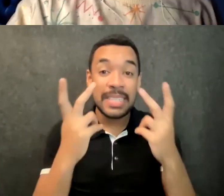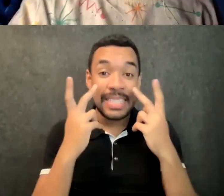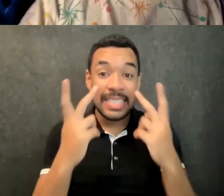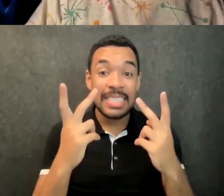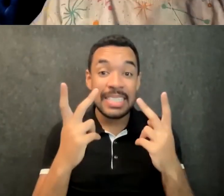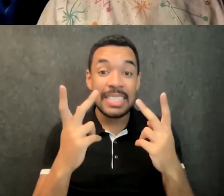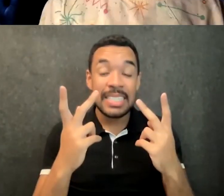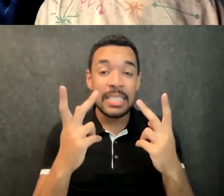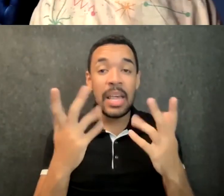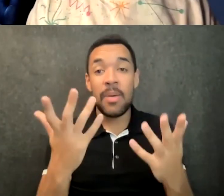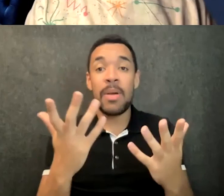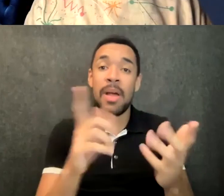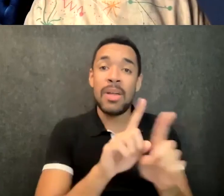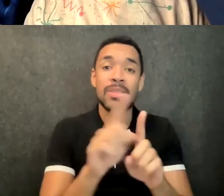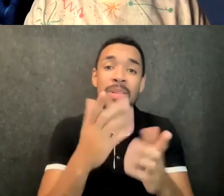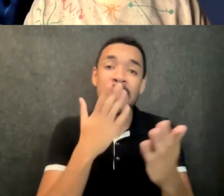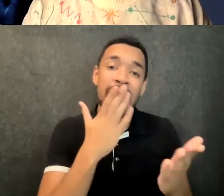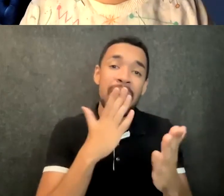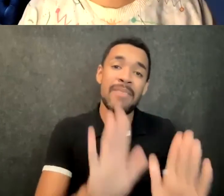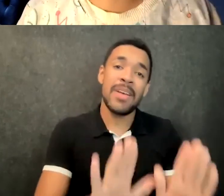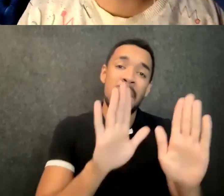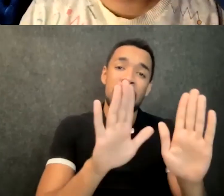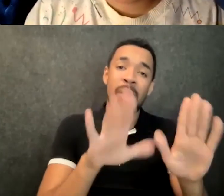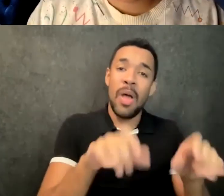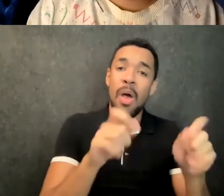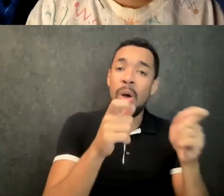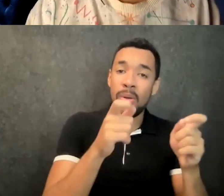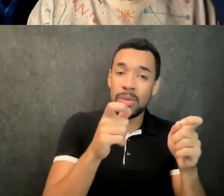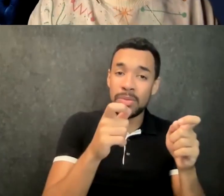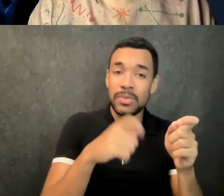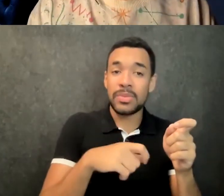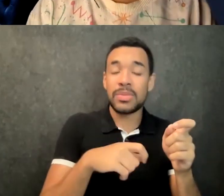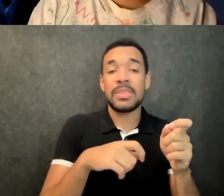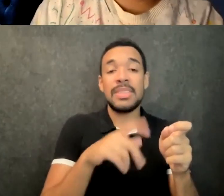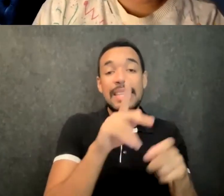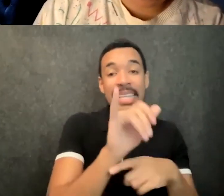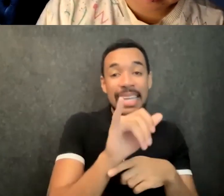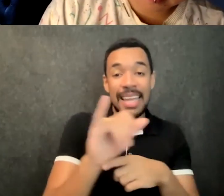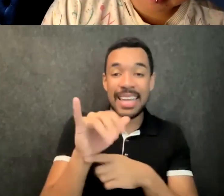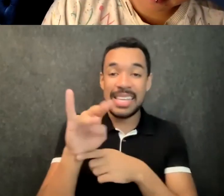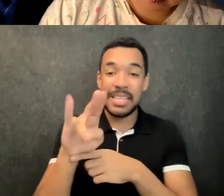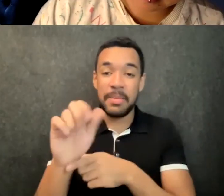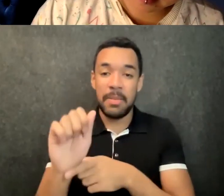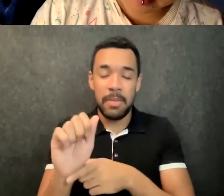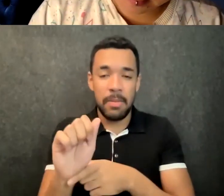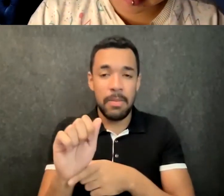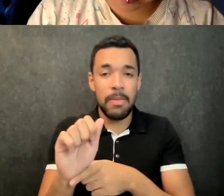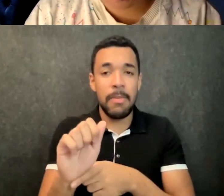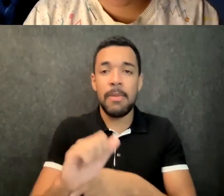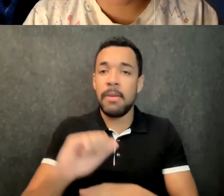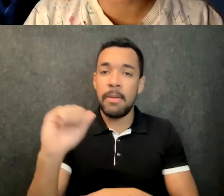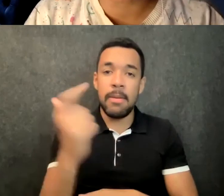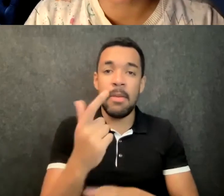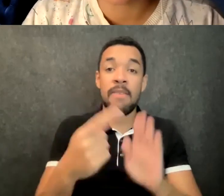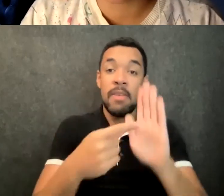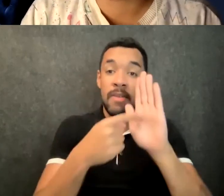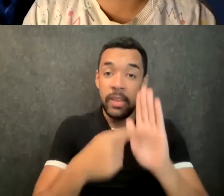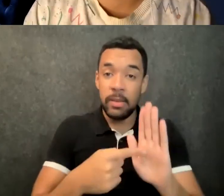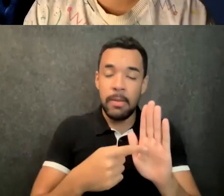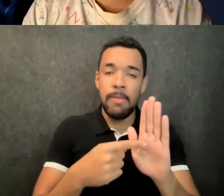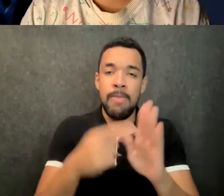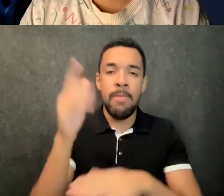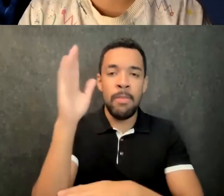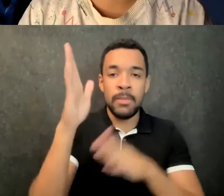and we'd like to thank our phenomenal hosts and curators, Kay and Jimena, all of our features, all